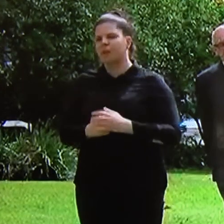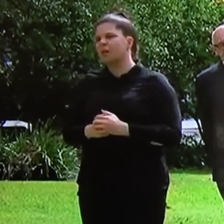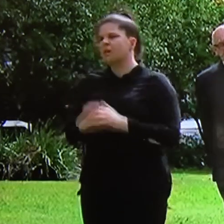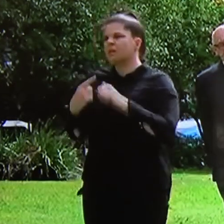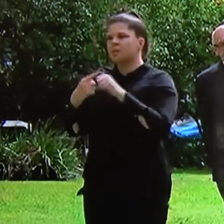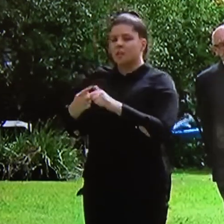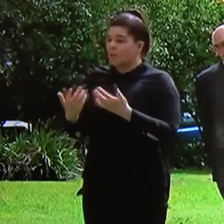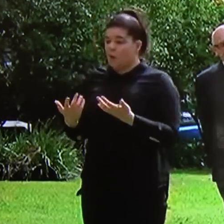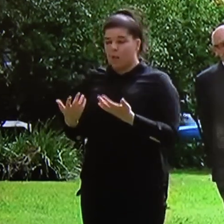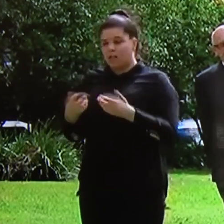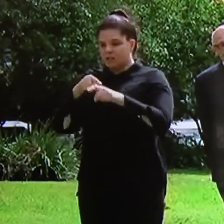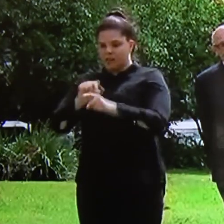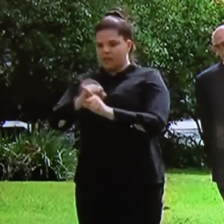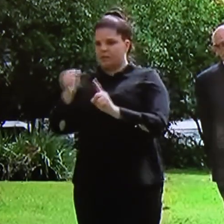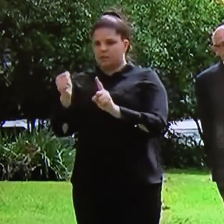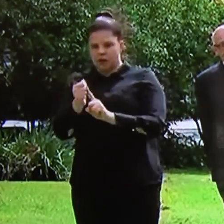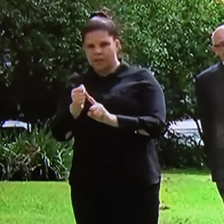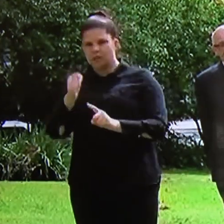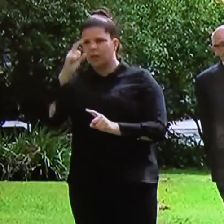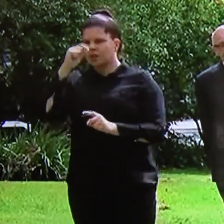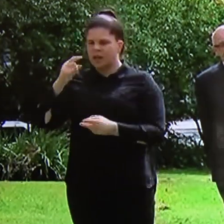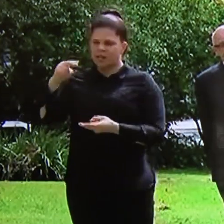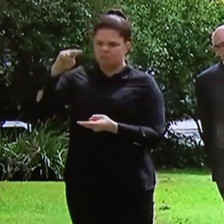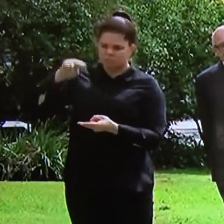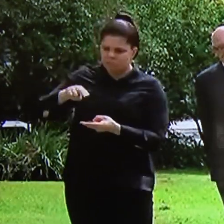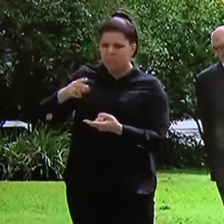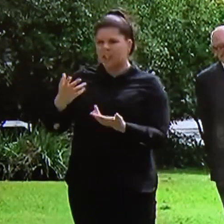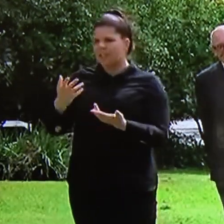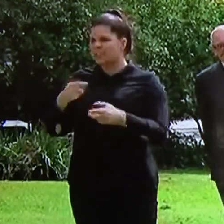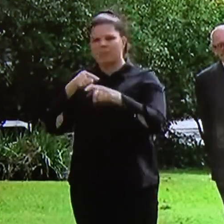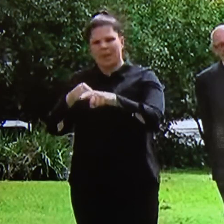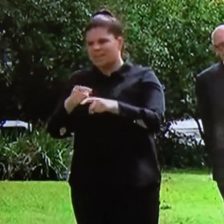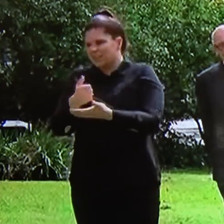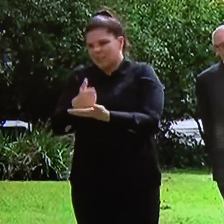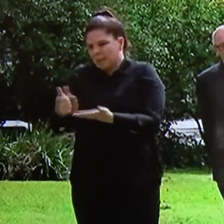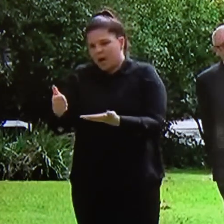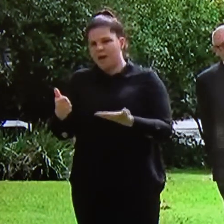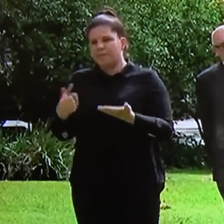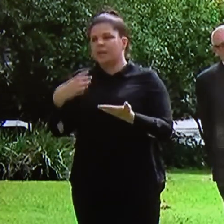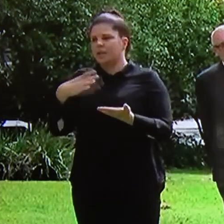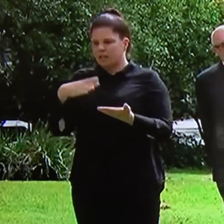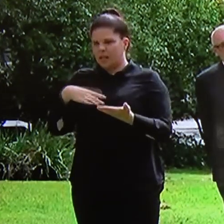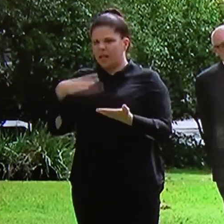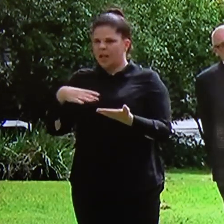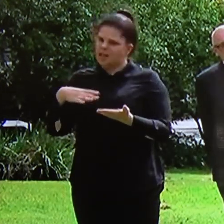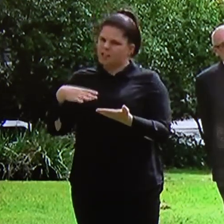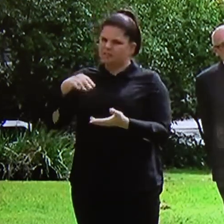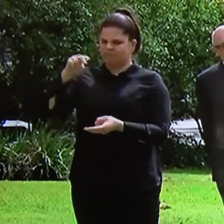occurred, that if there's a reduction in turnover of a certain amount, then there needs to be a proportionate